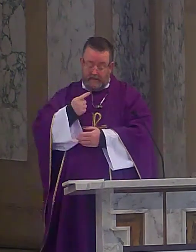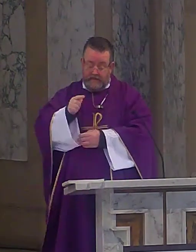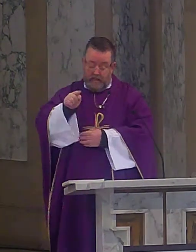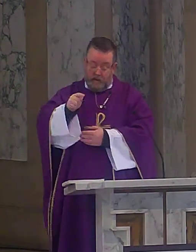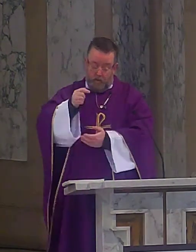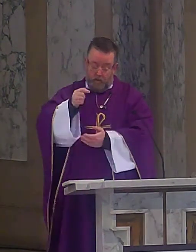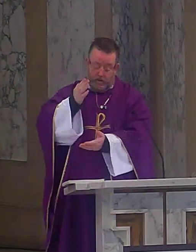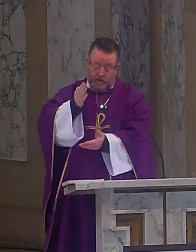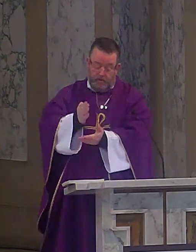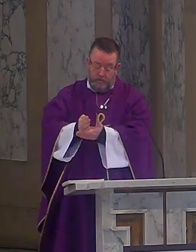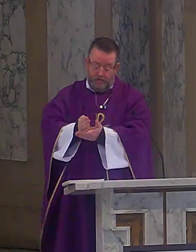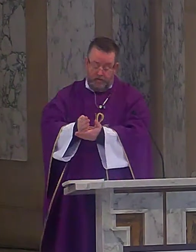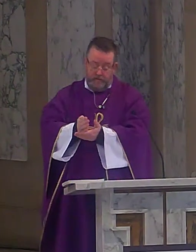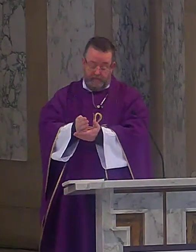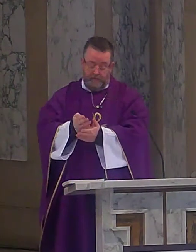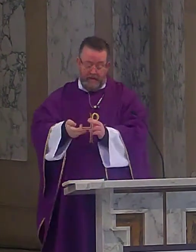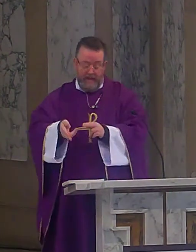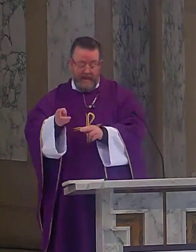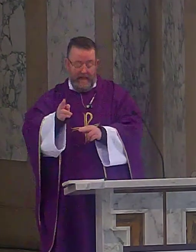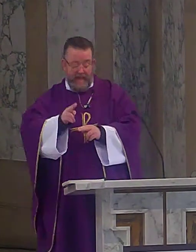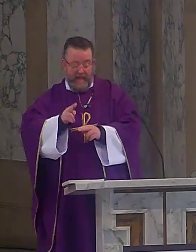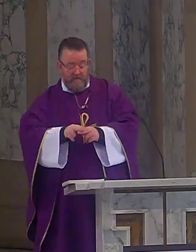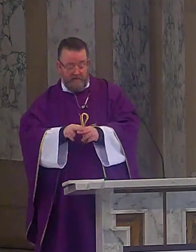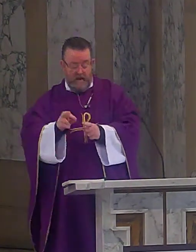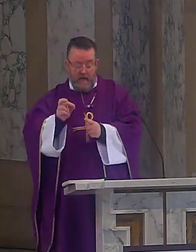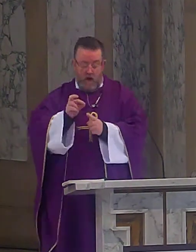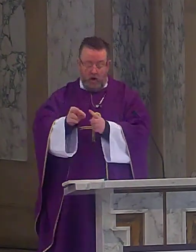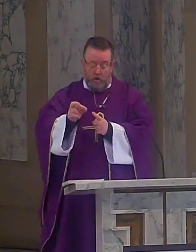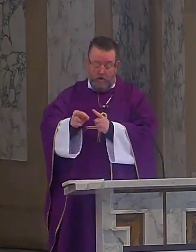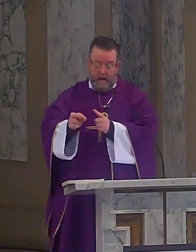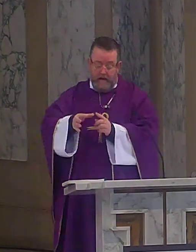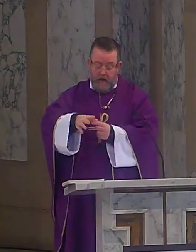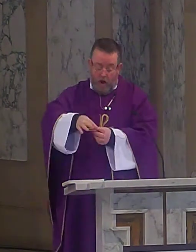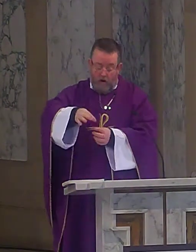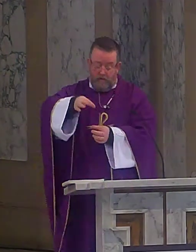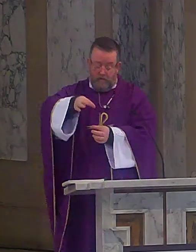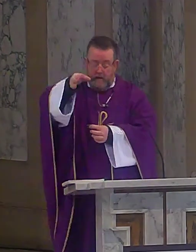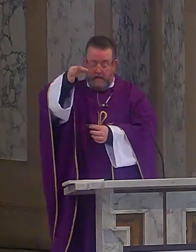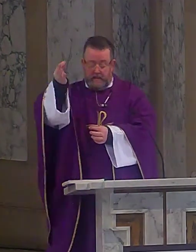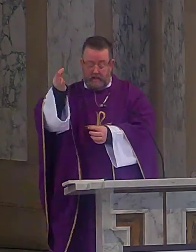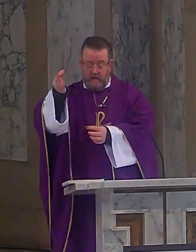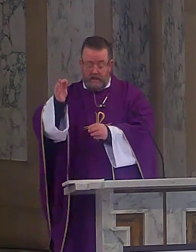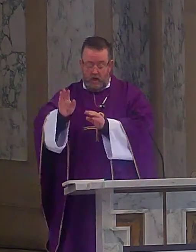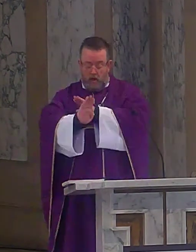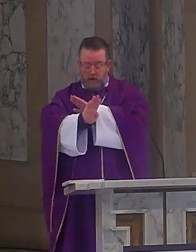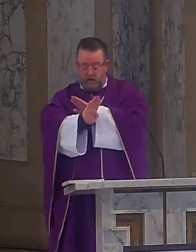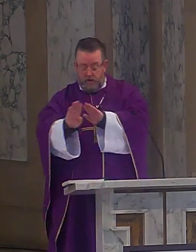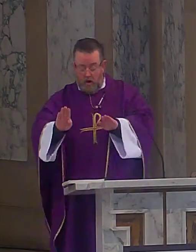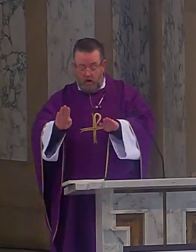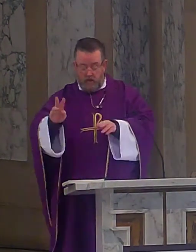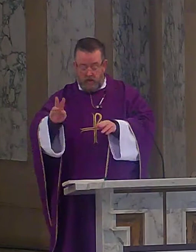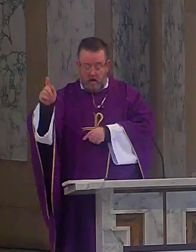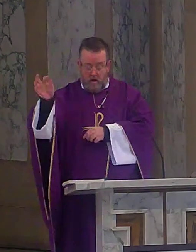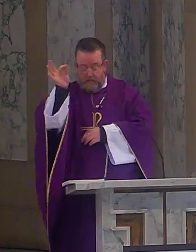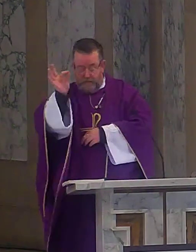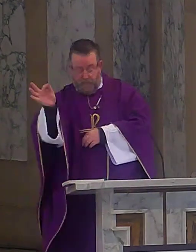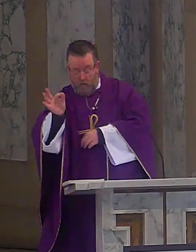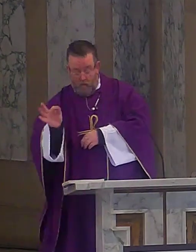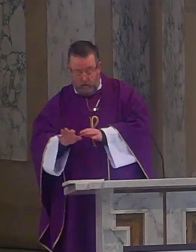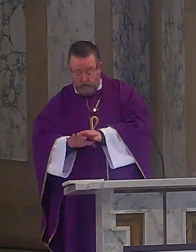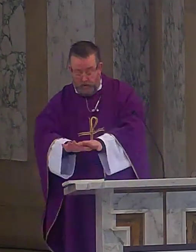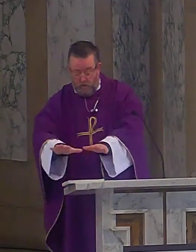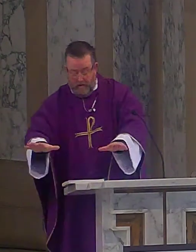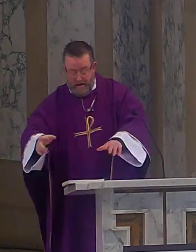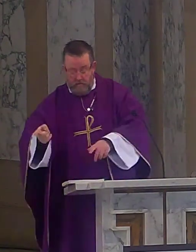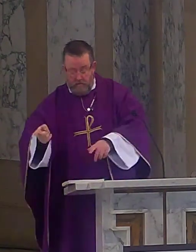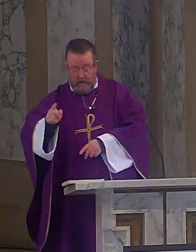i tell you the truth if a grain of wheat does not fall